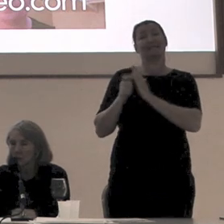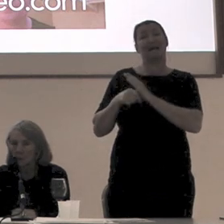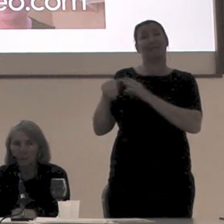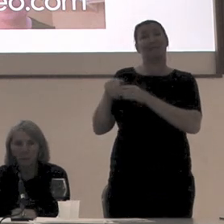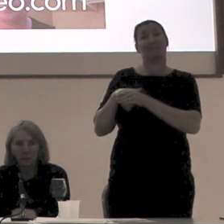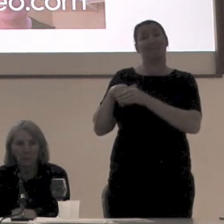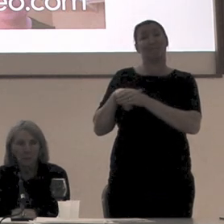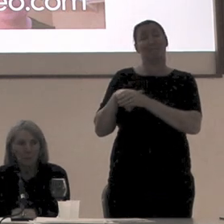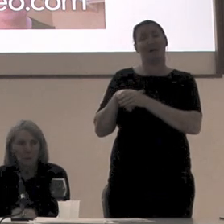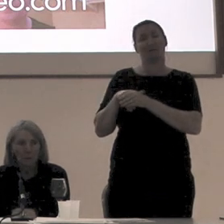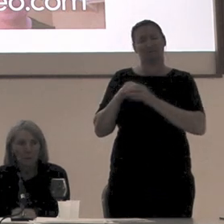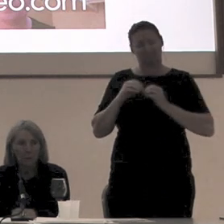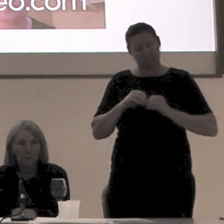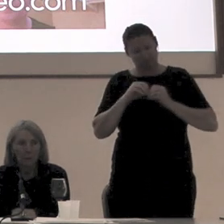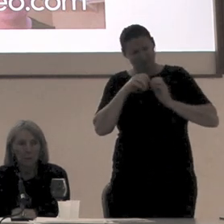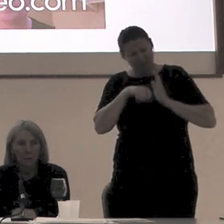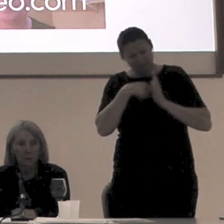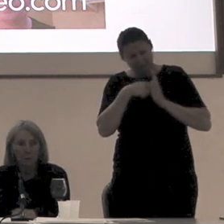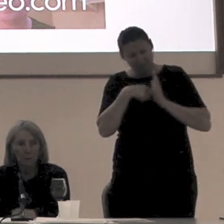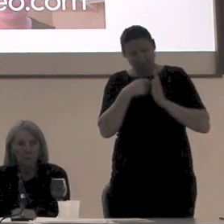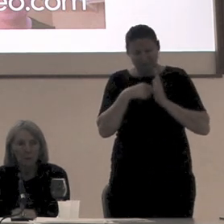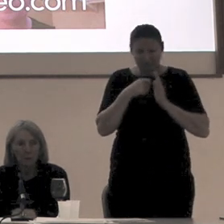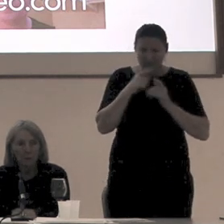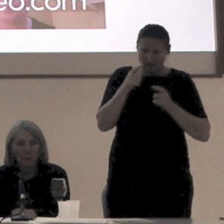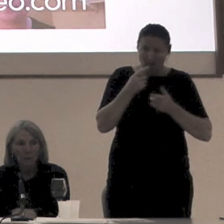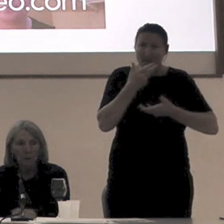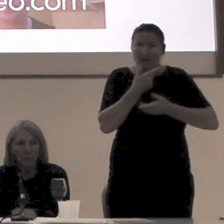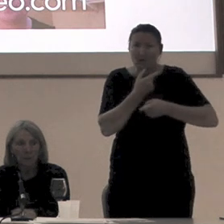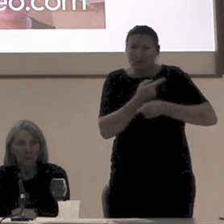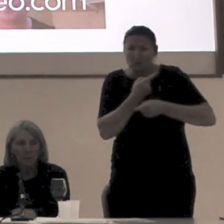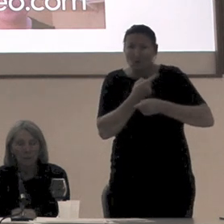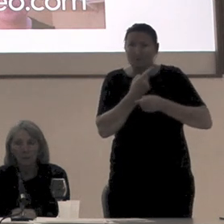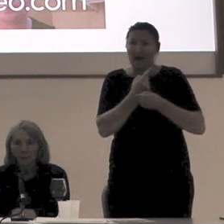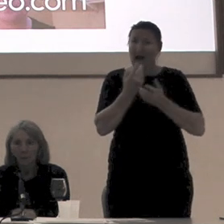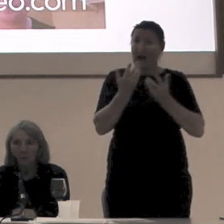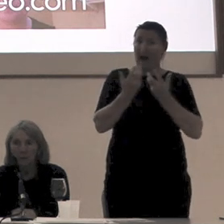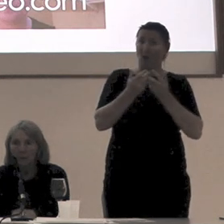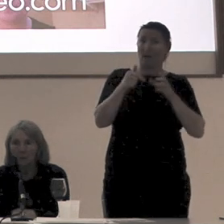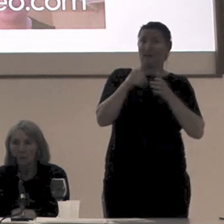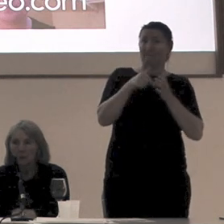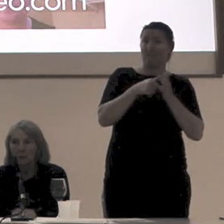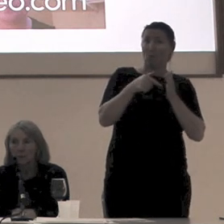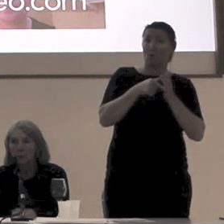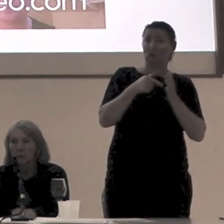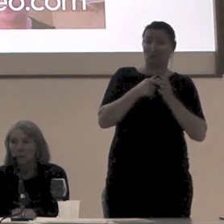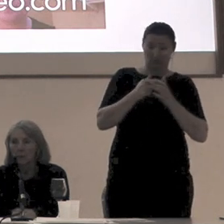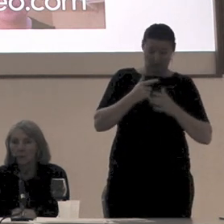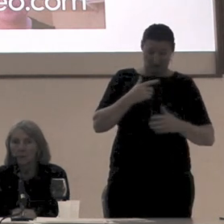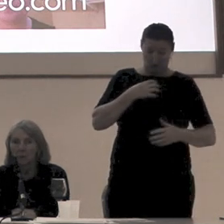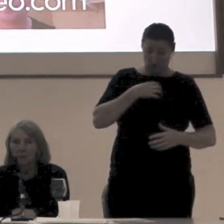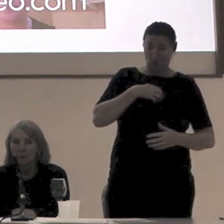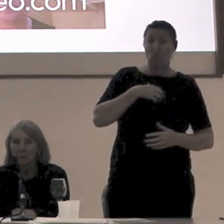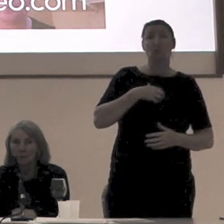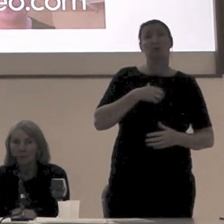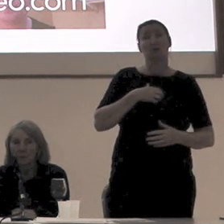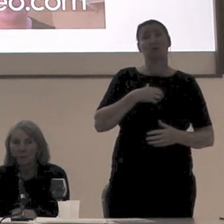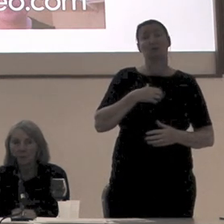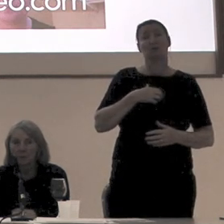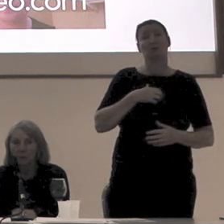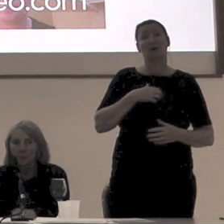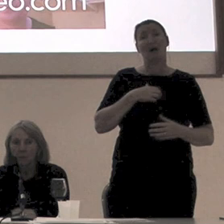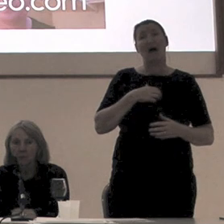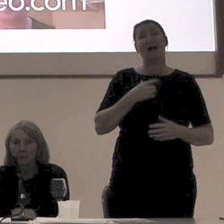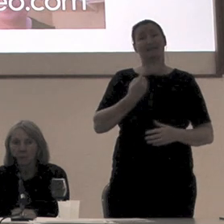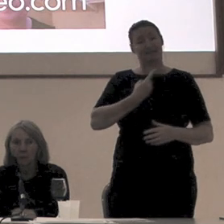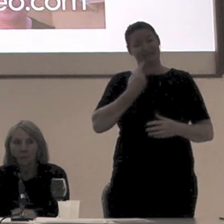they talk about how important it is to be part of the union and to self-identify as disabled. So